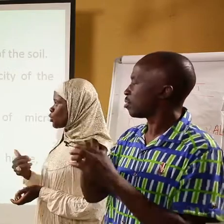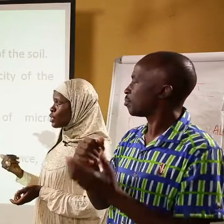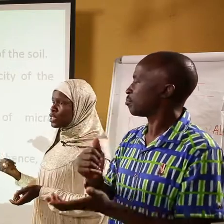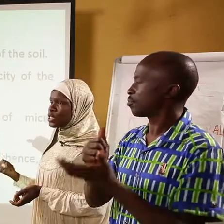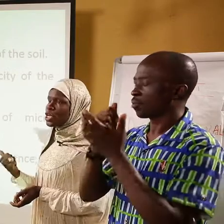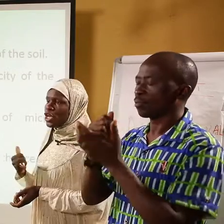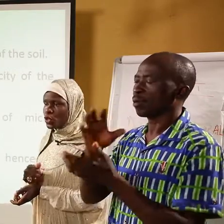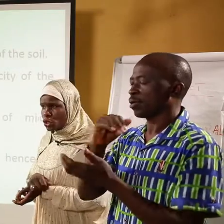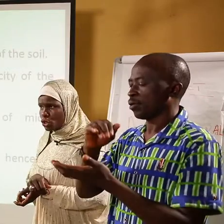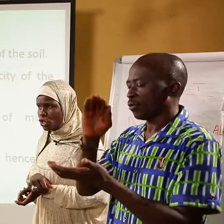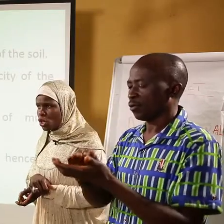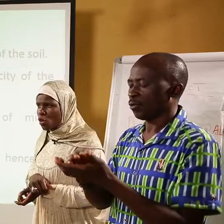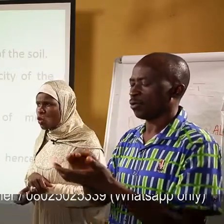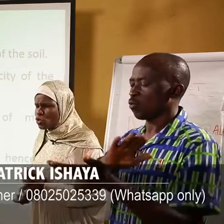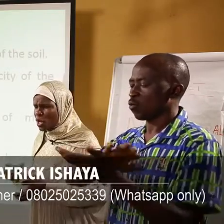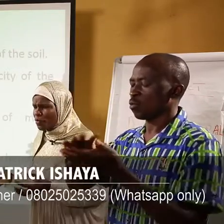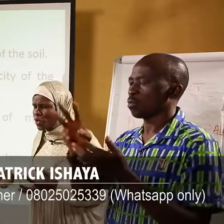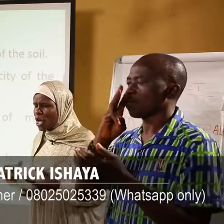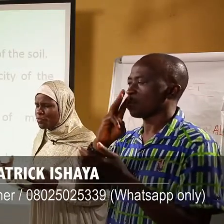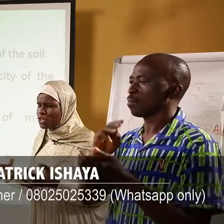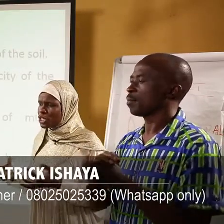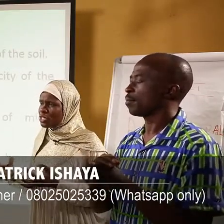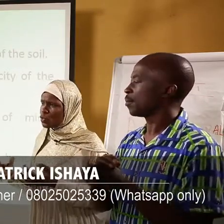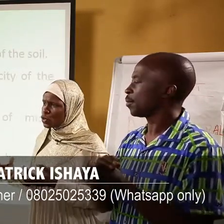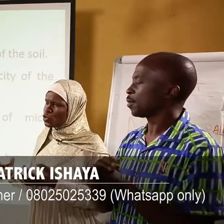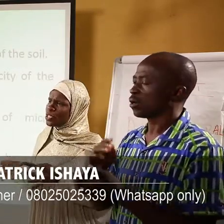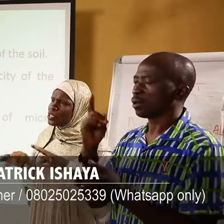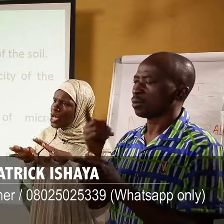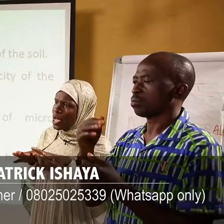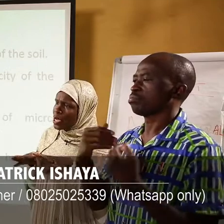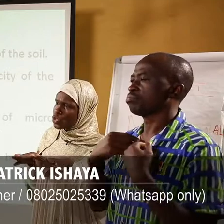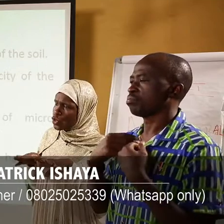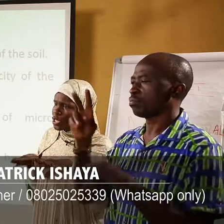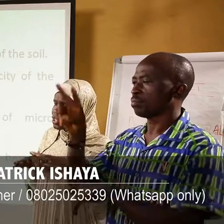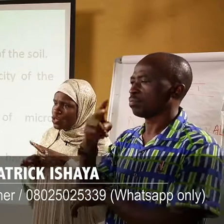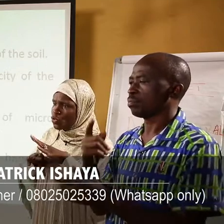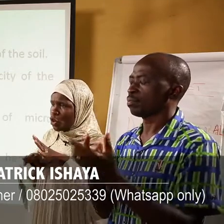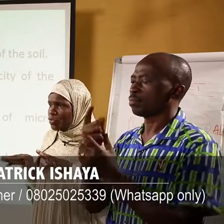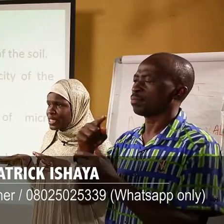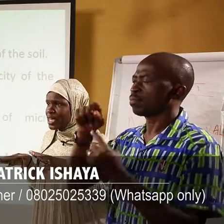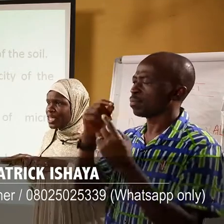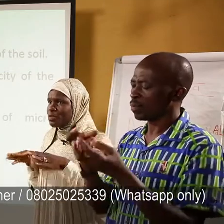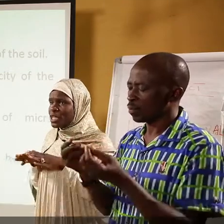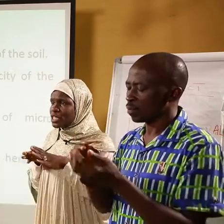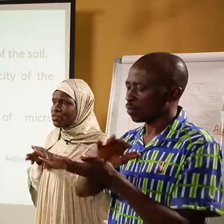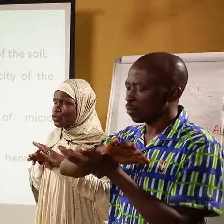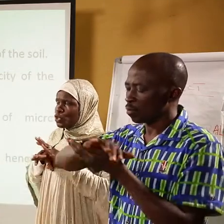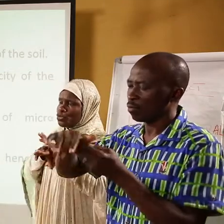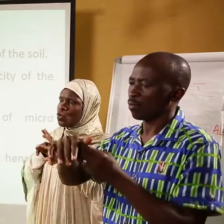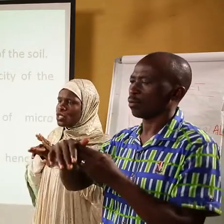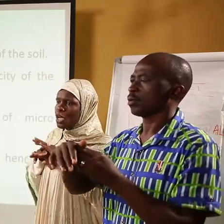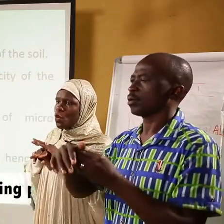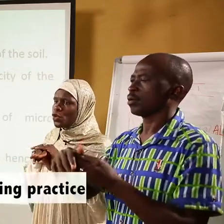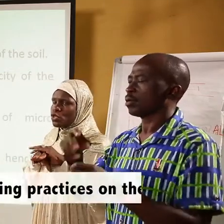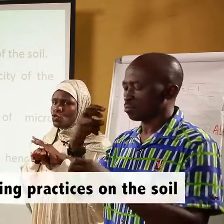it reduces erosion. Once you have vegetative growth, when the soil is covered, it makes it difficult